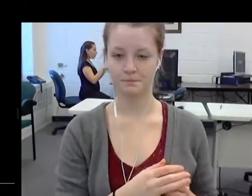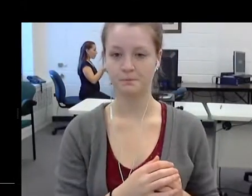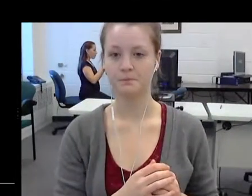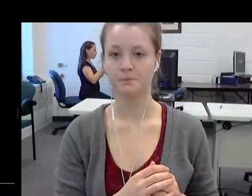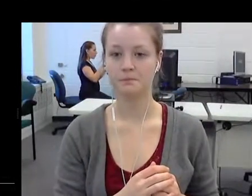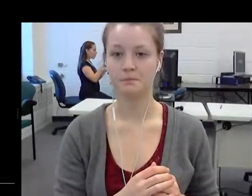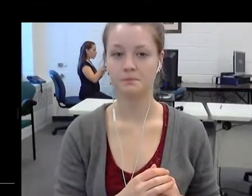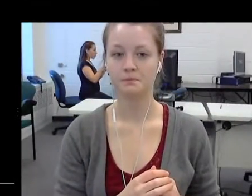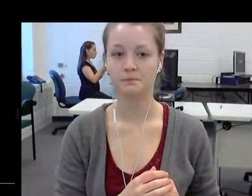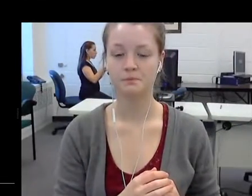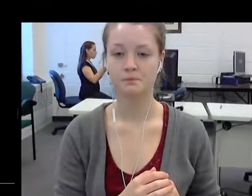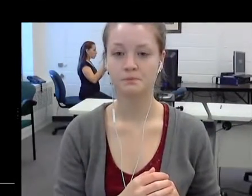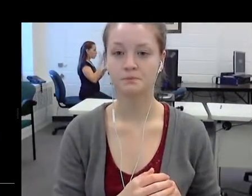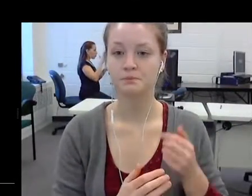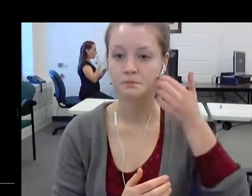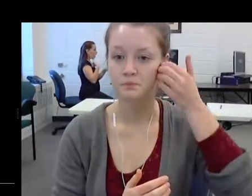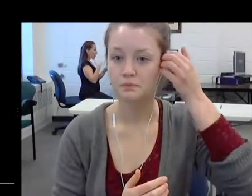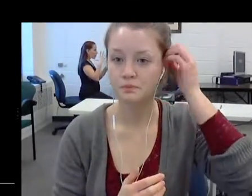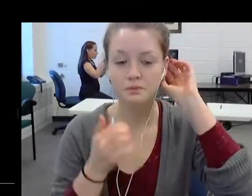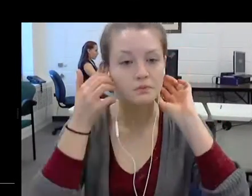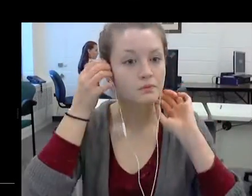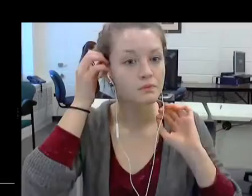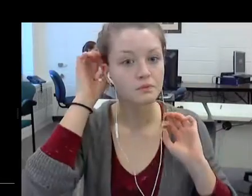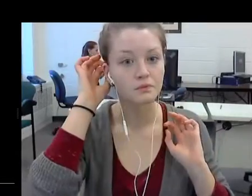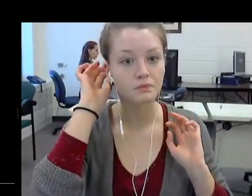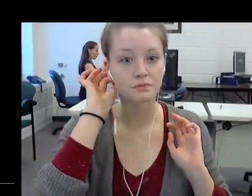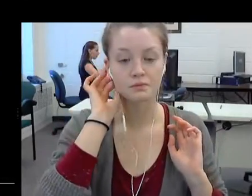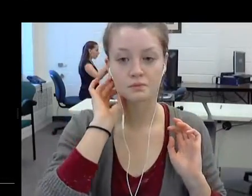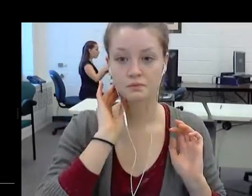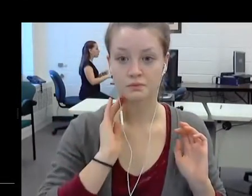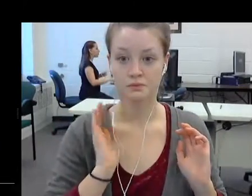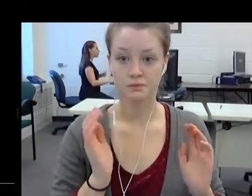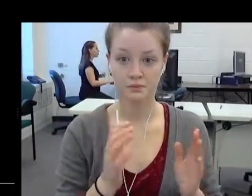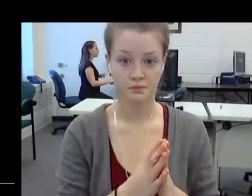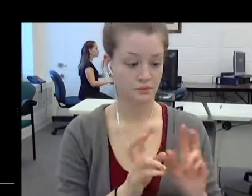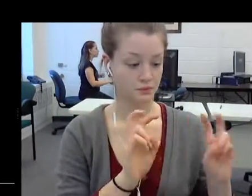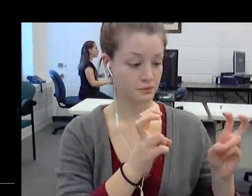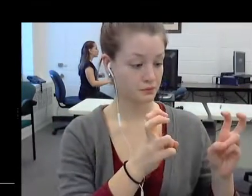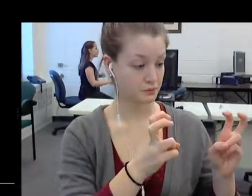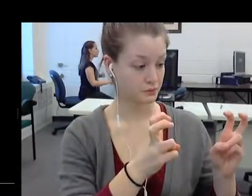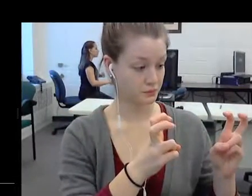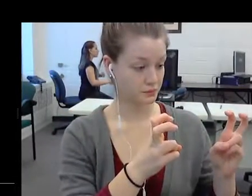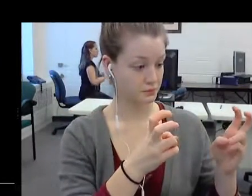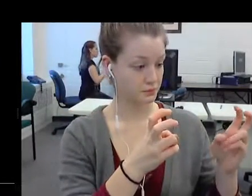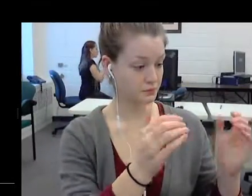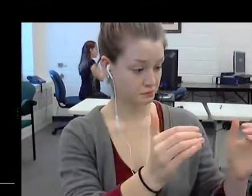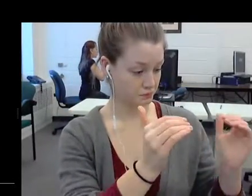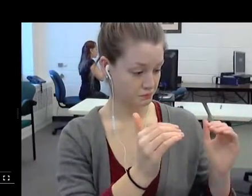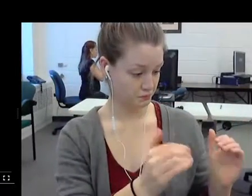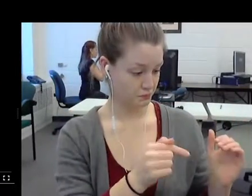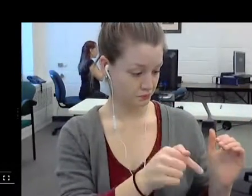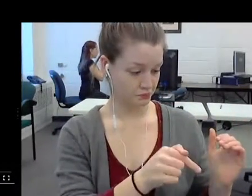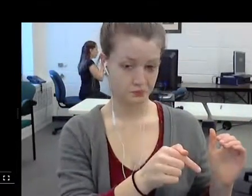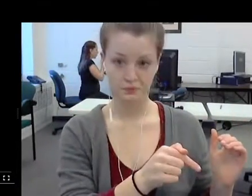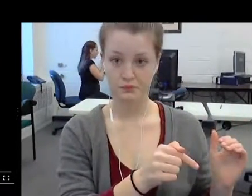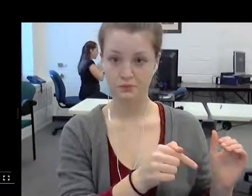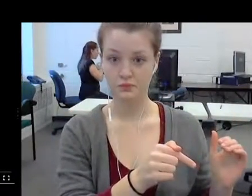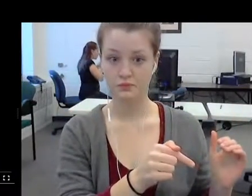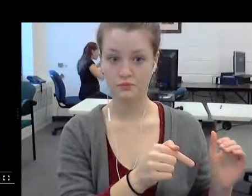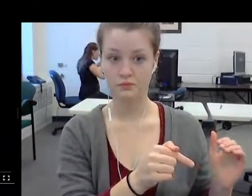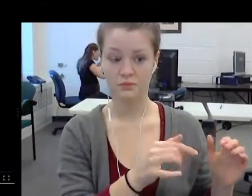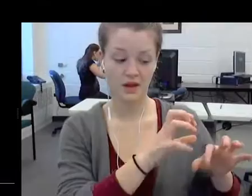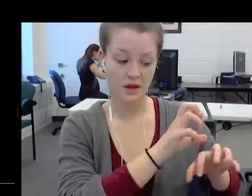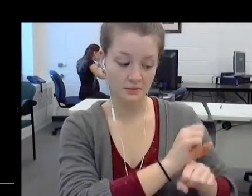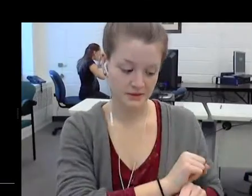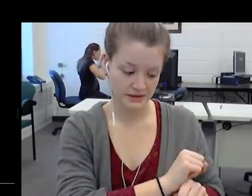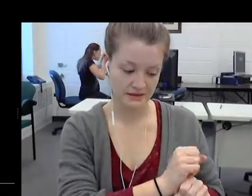the notes. And we see under the major heading, the life of a wolf, there's a minor heading, habits, and then